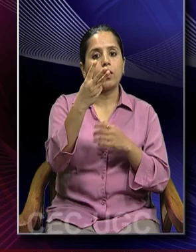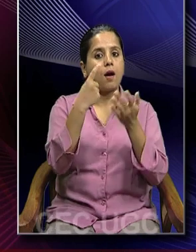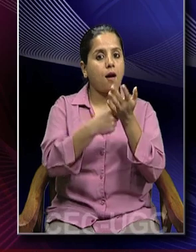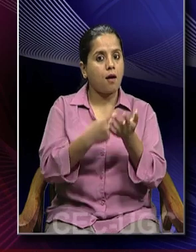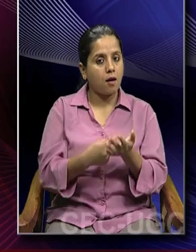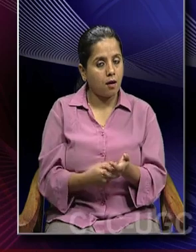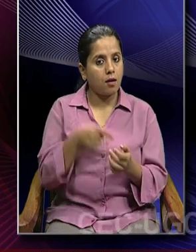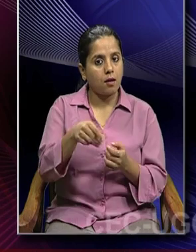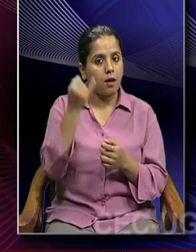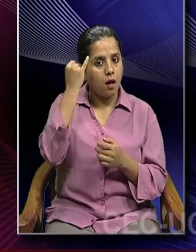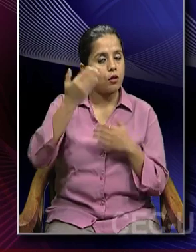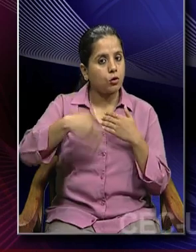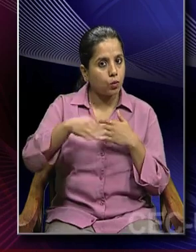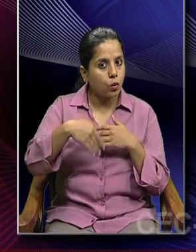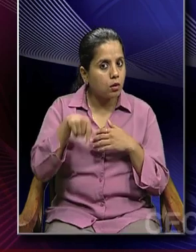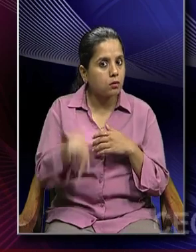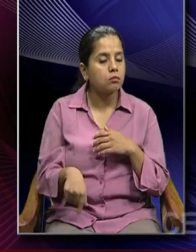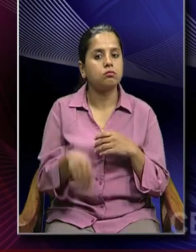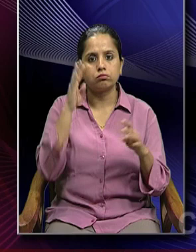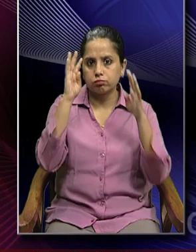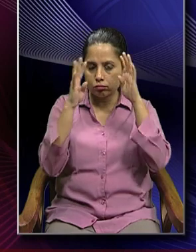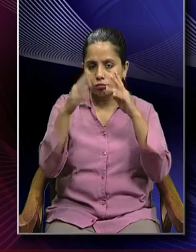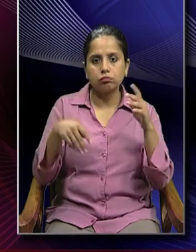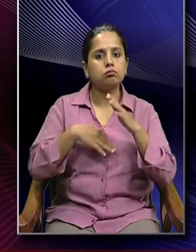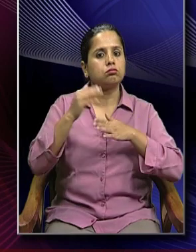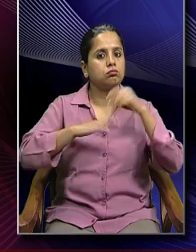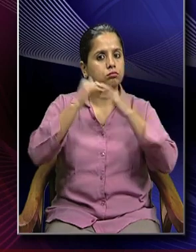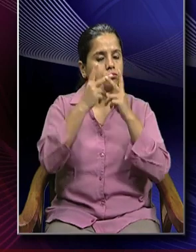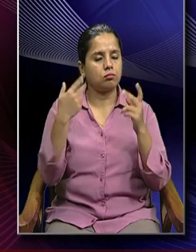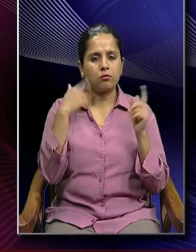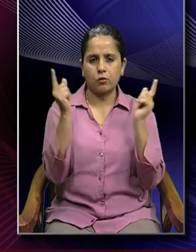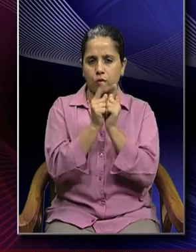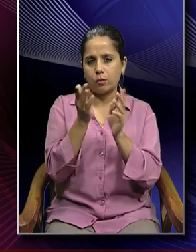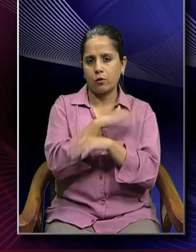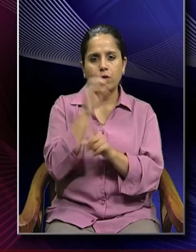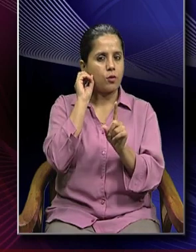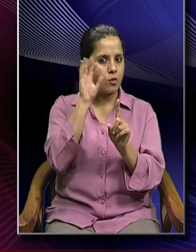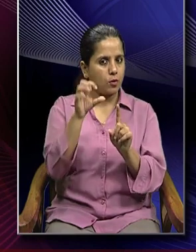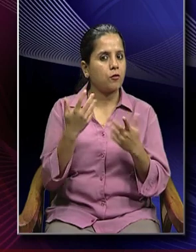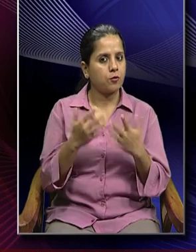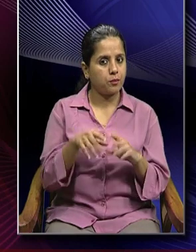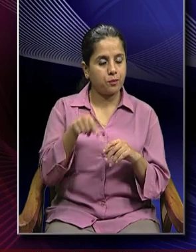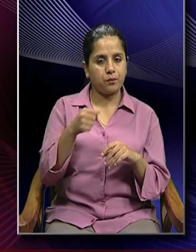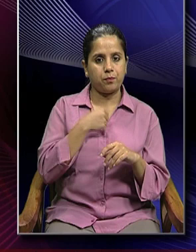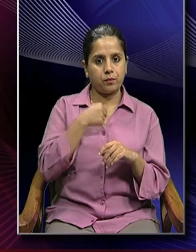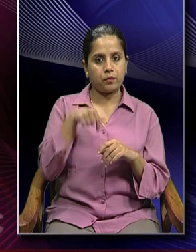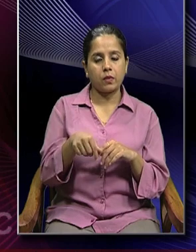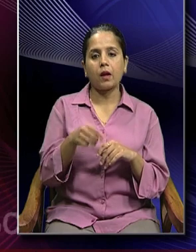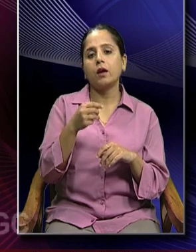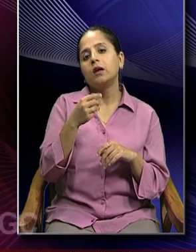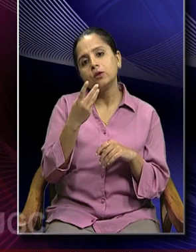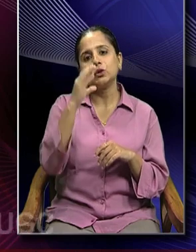by the idea of continuous creative constructions, which I told you briefly in the previous lecture of mine, that we talk about